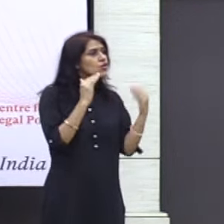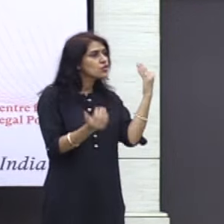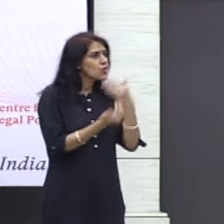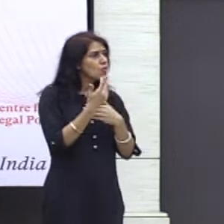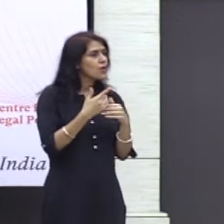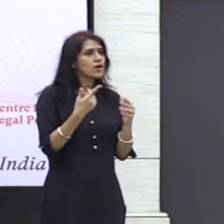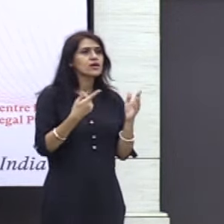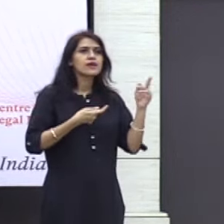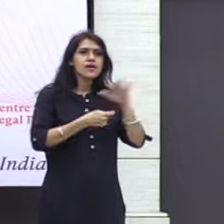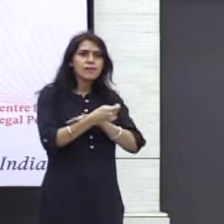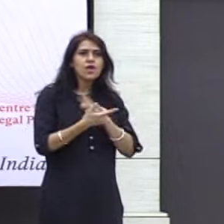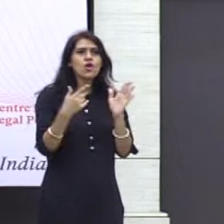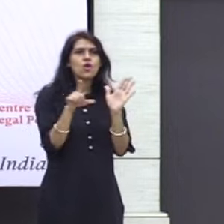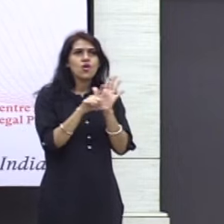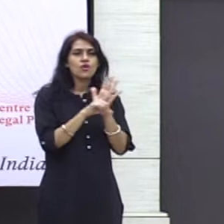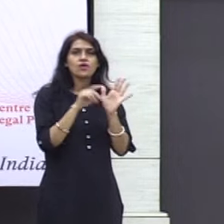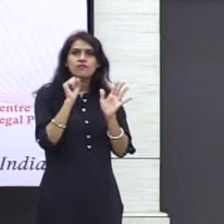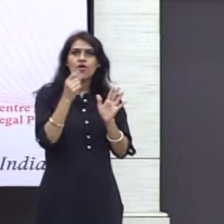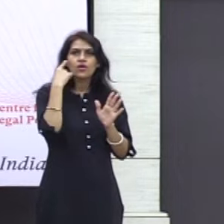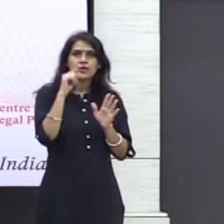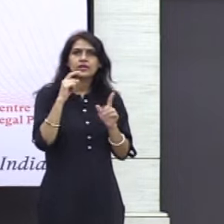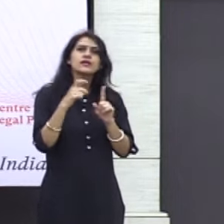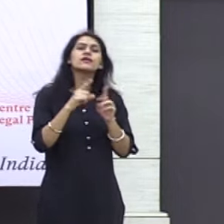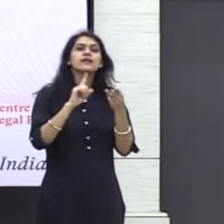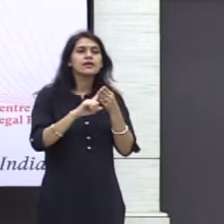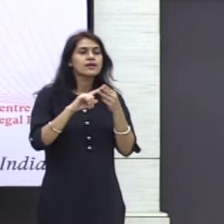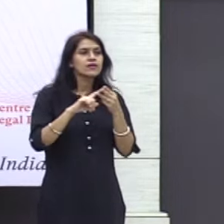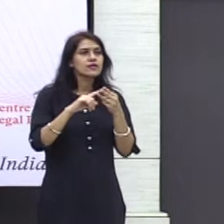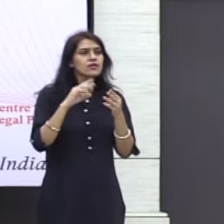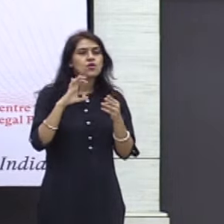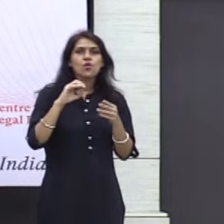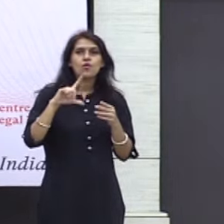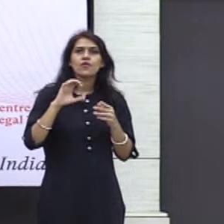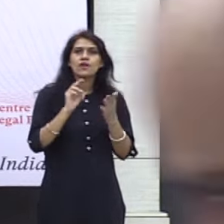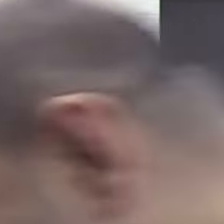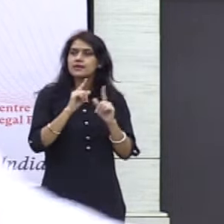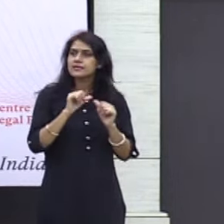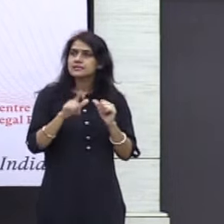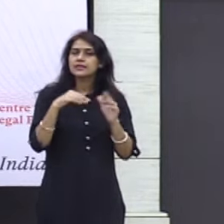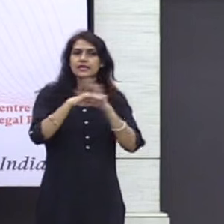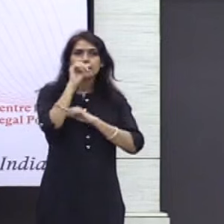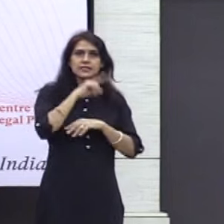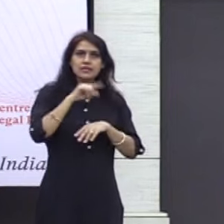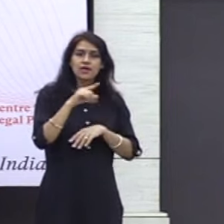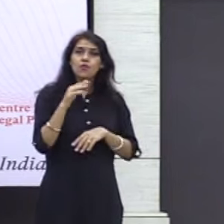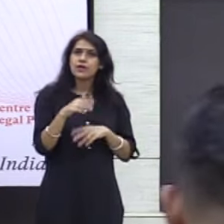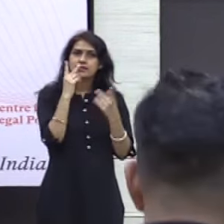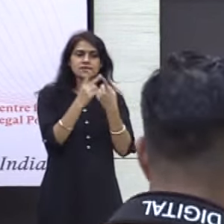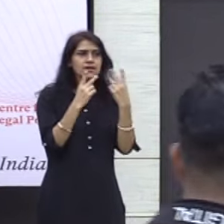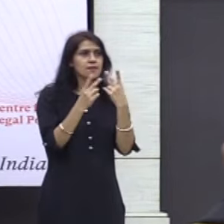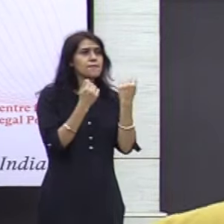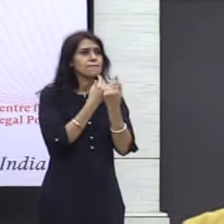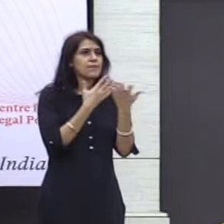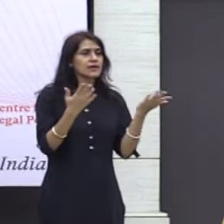criminal laws have an impulse of wanting to decolonize crime in India, which is a great impulse to have, we see that in many